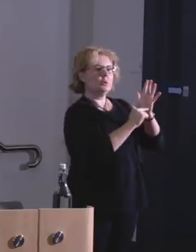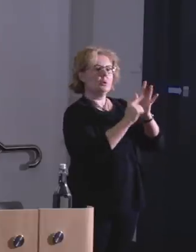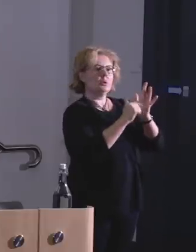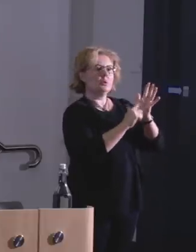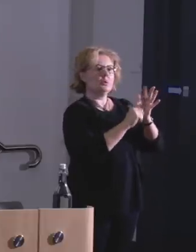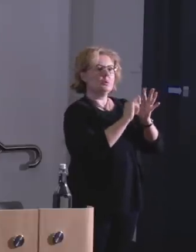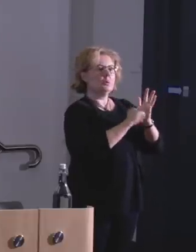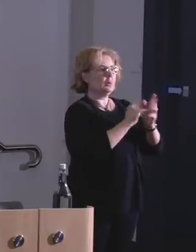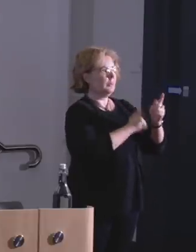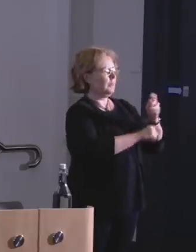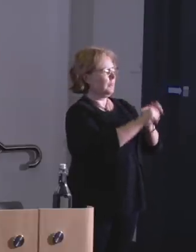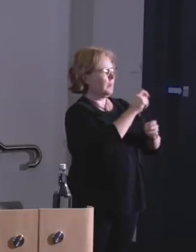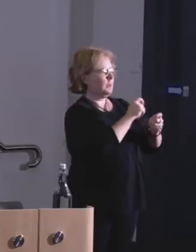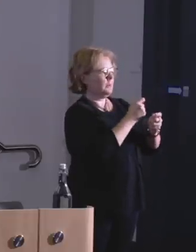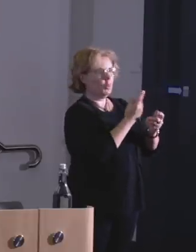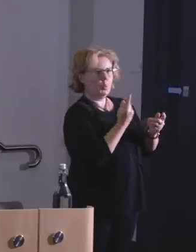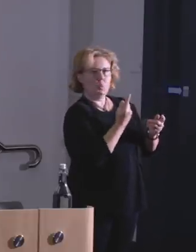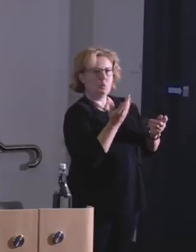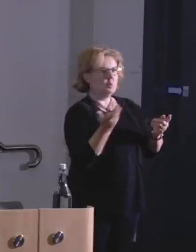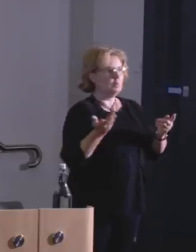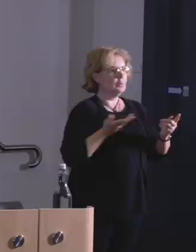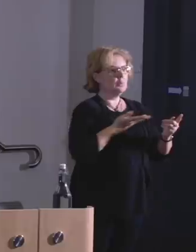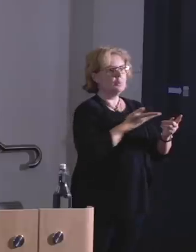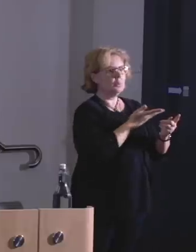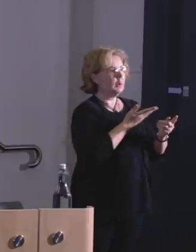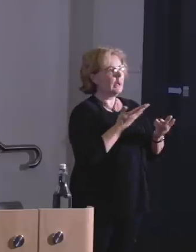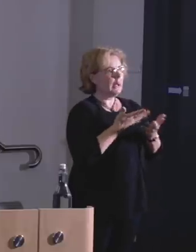Now, how we succeed to titles in Samoa,